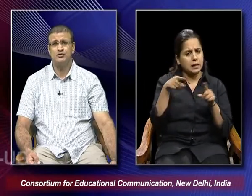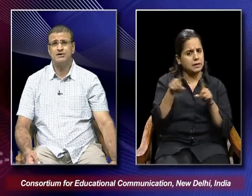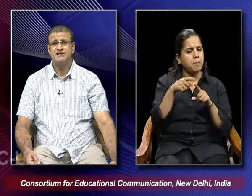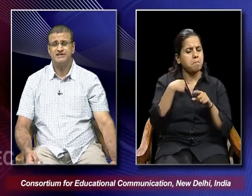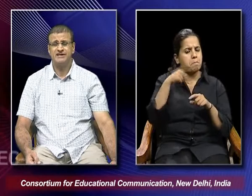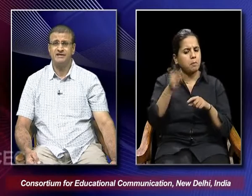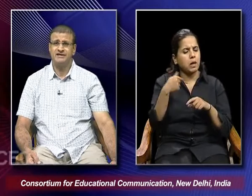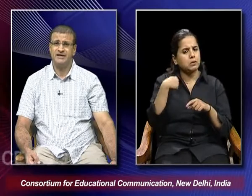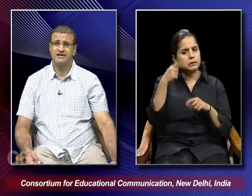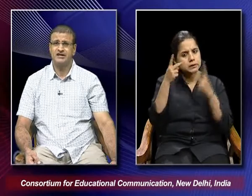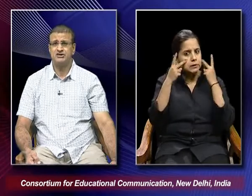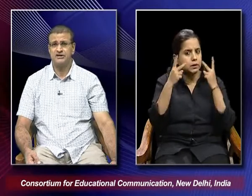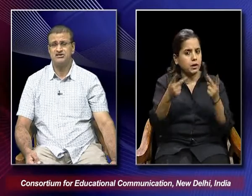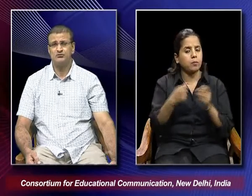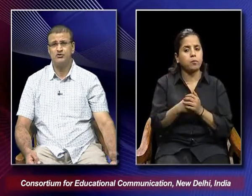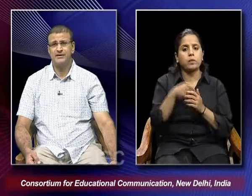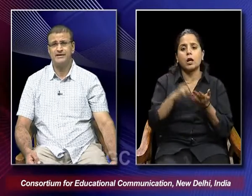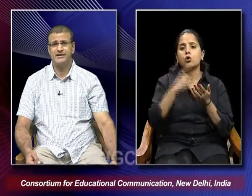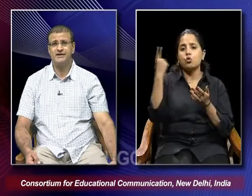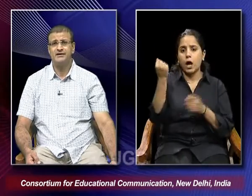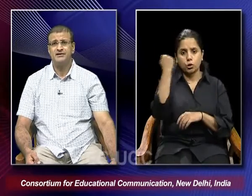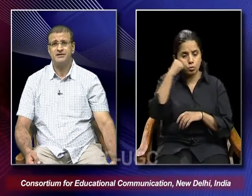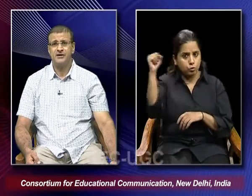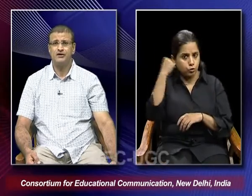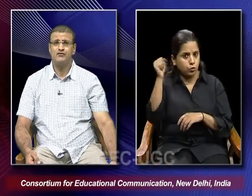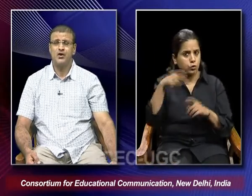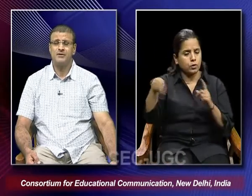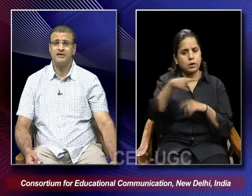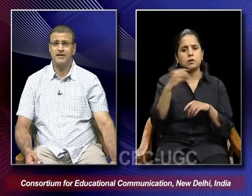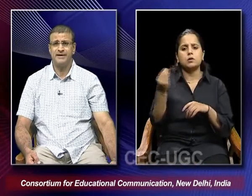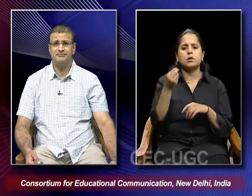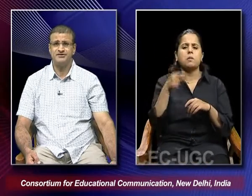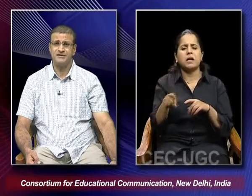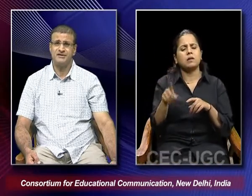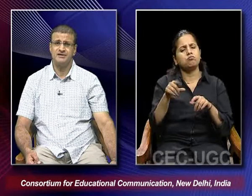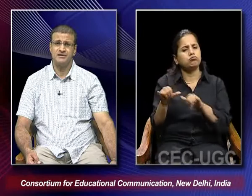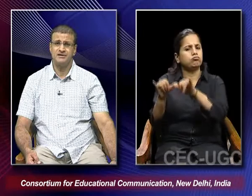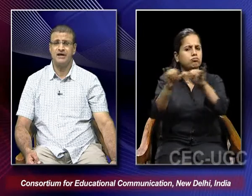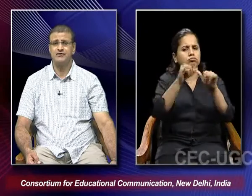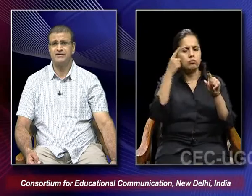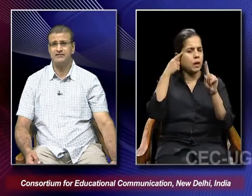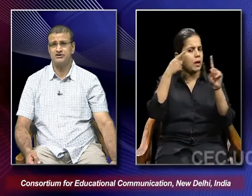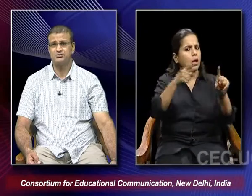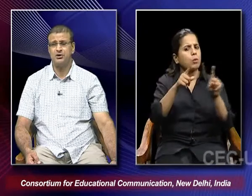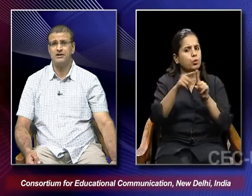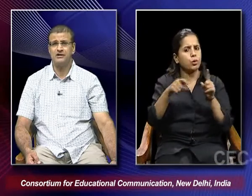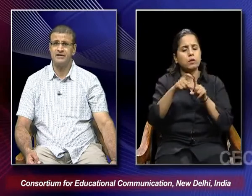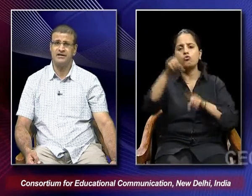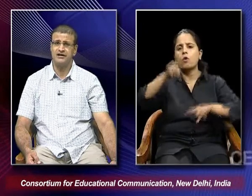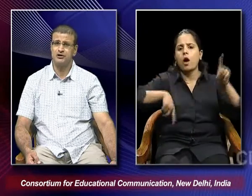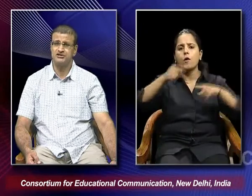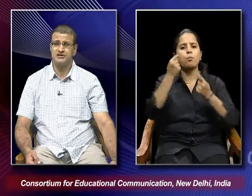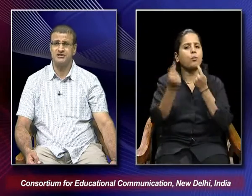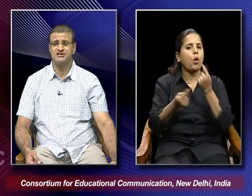to see that the national movement had some kind of common aims in the kind of a diverse political and